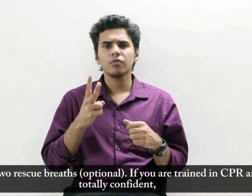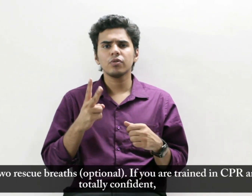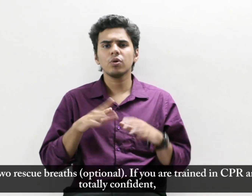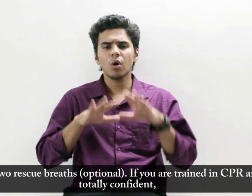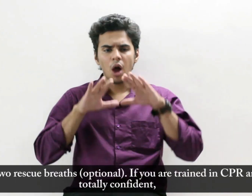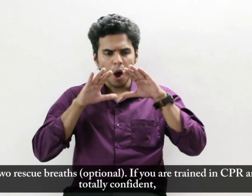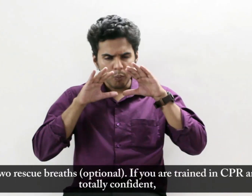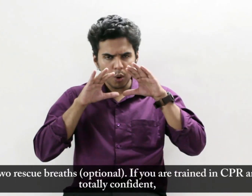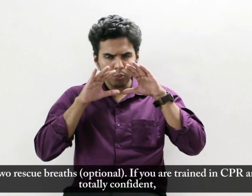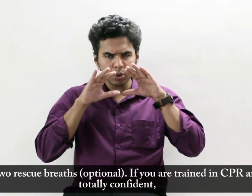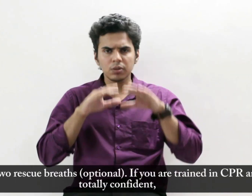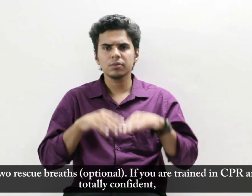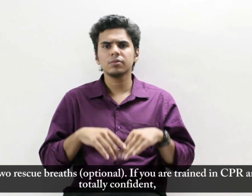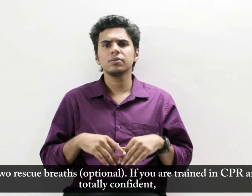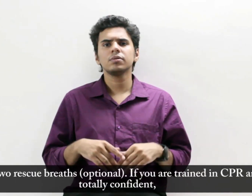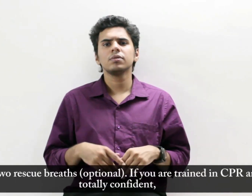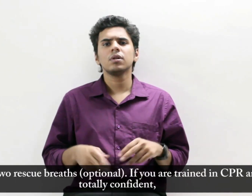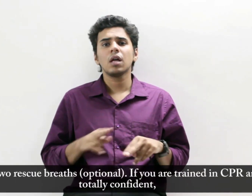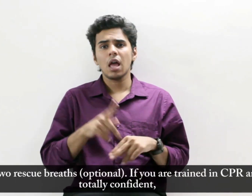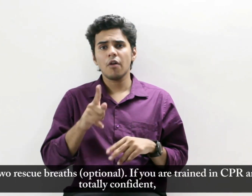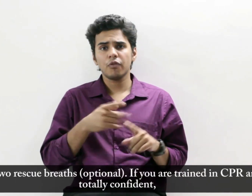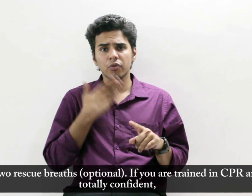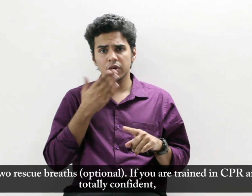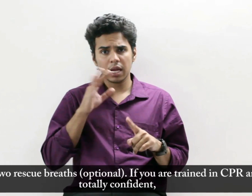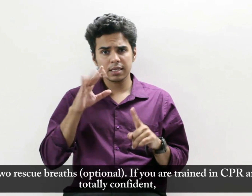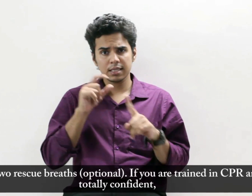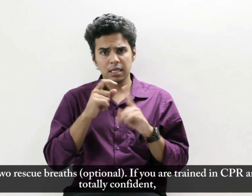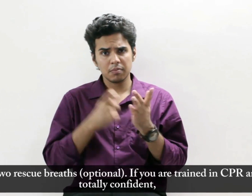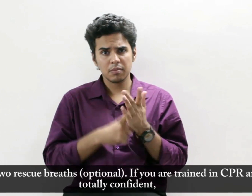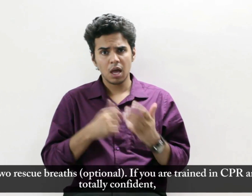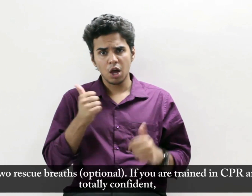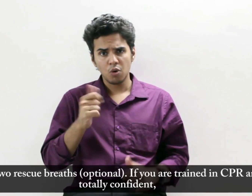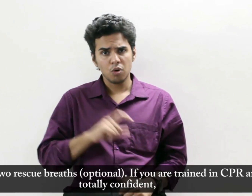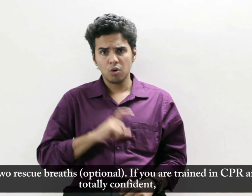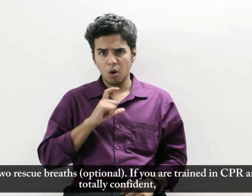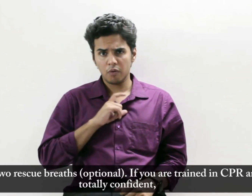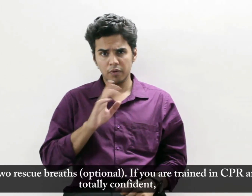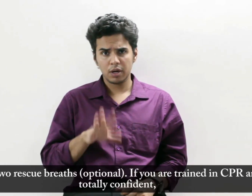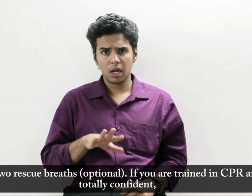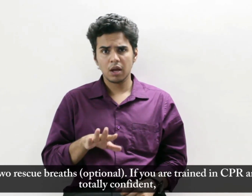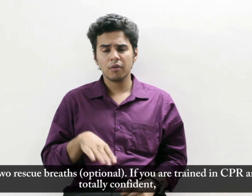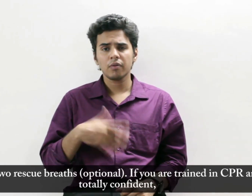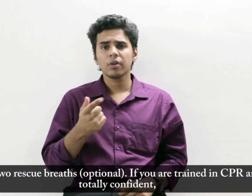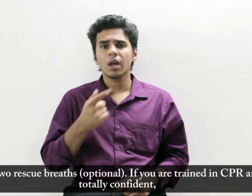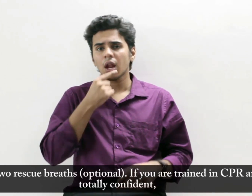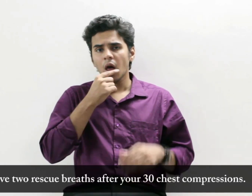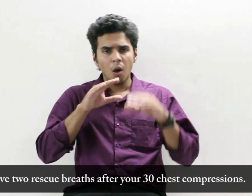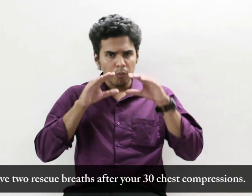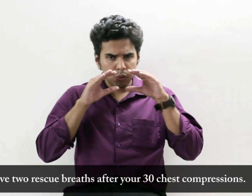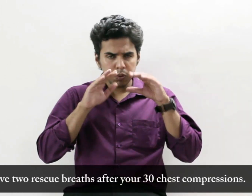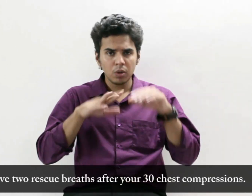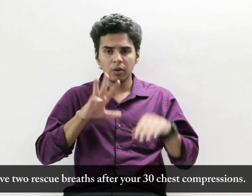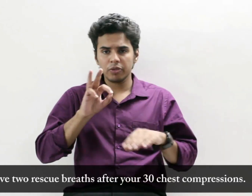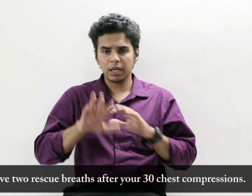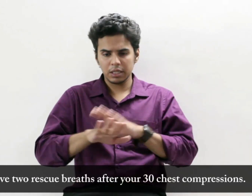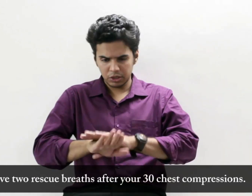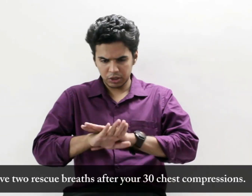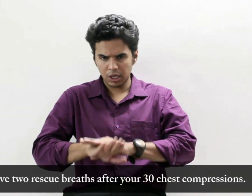Give 2 rescue breaths, optional, if you are trained in CPR and totally confident. Give 2 rescue